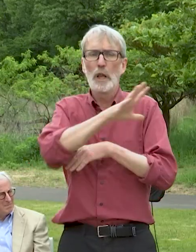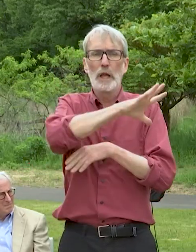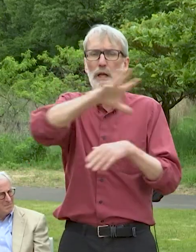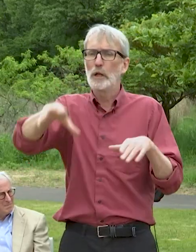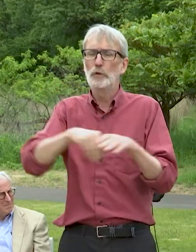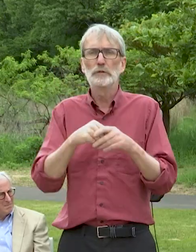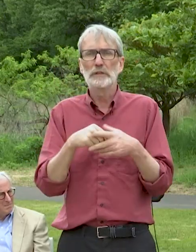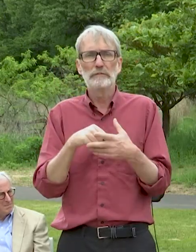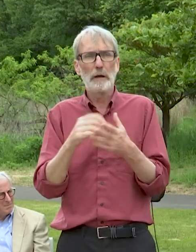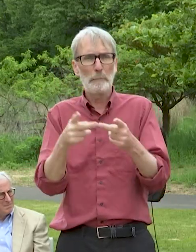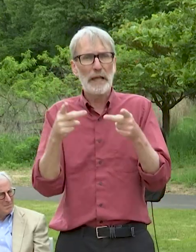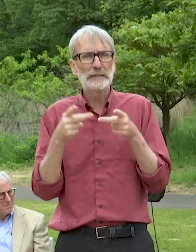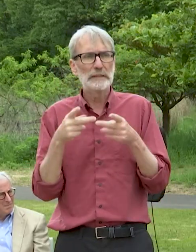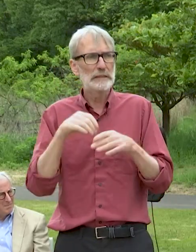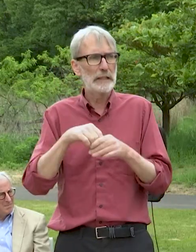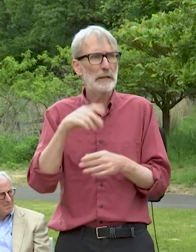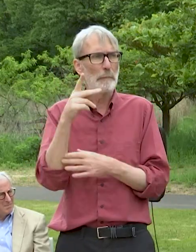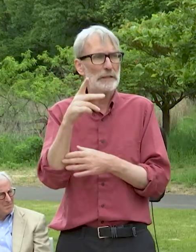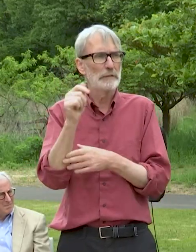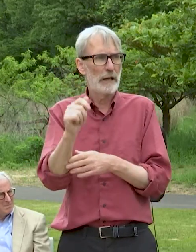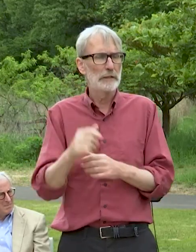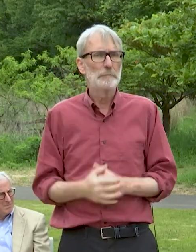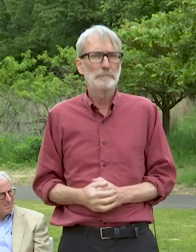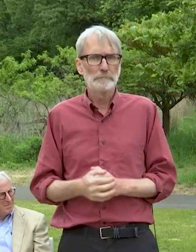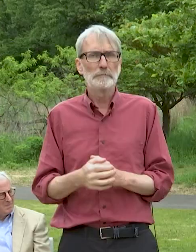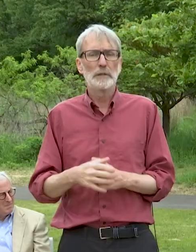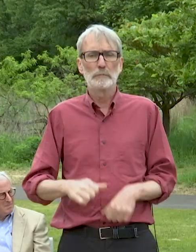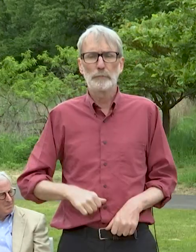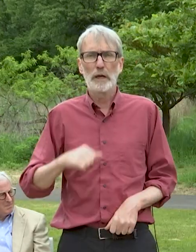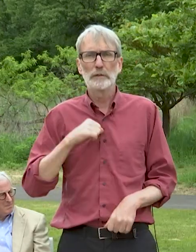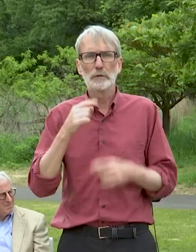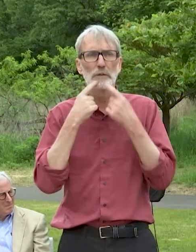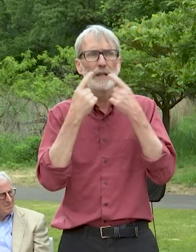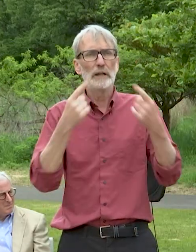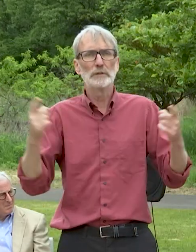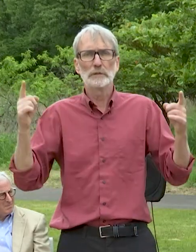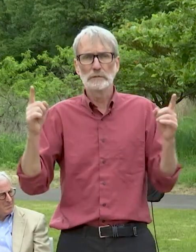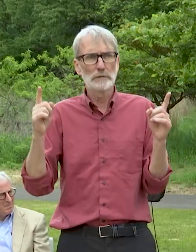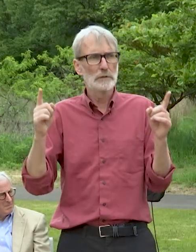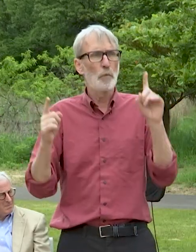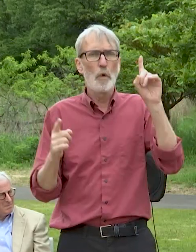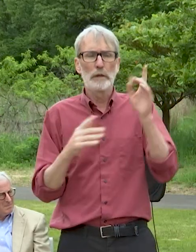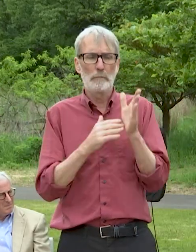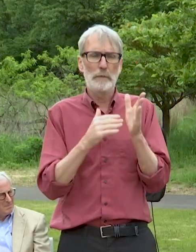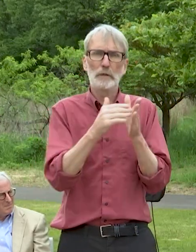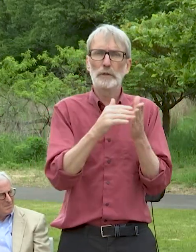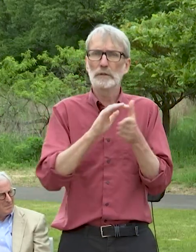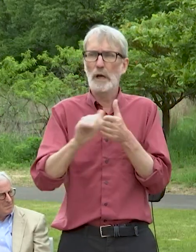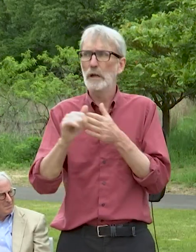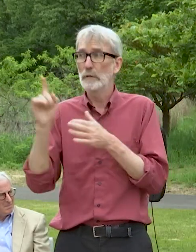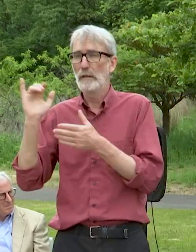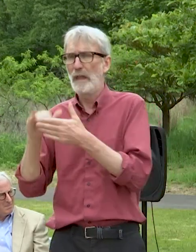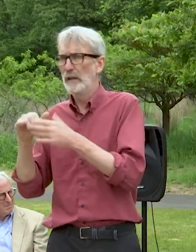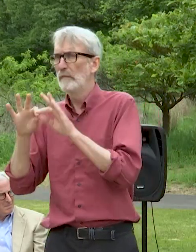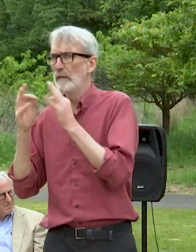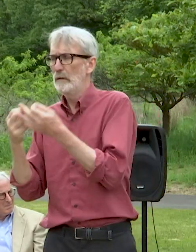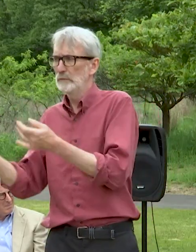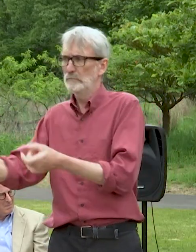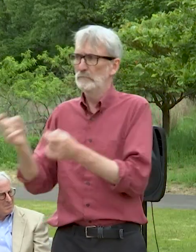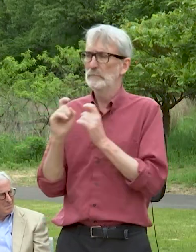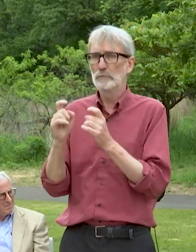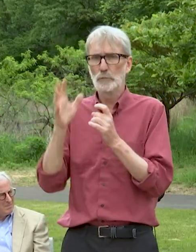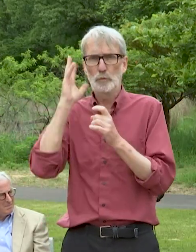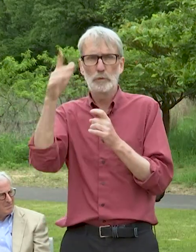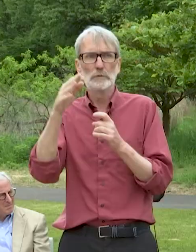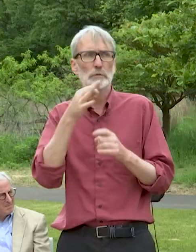in all of Pennsylvania. I'm proud to announce today that with a $1 million commitment from the Fisher family, we will soon